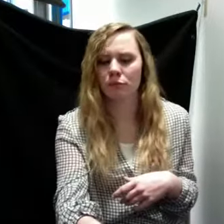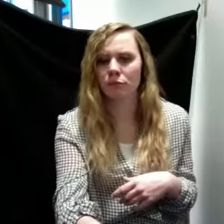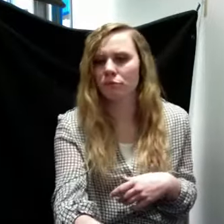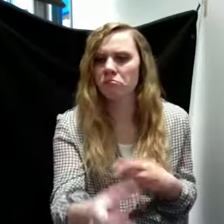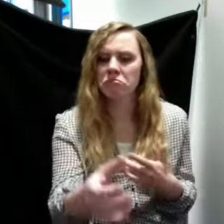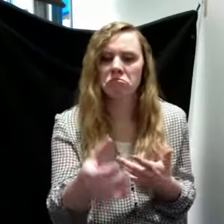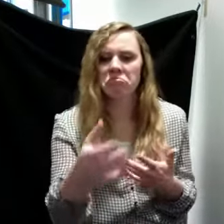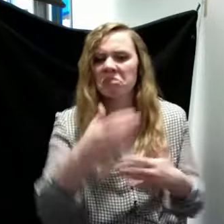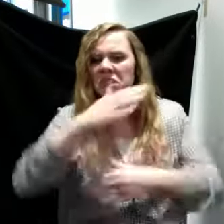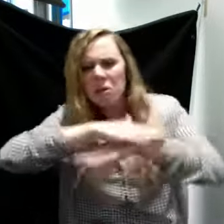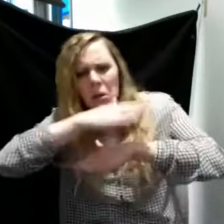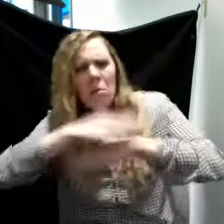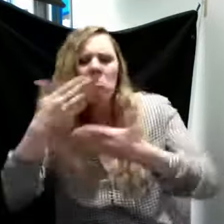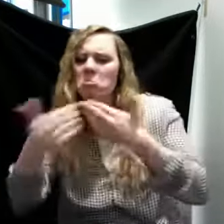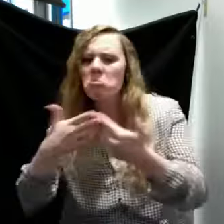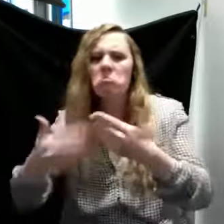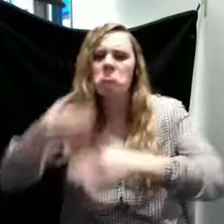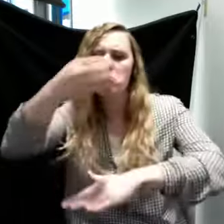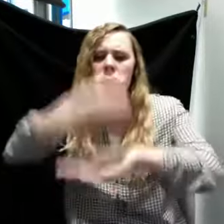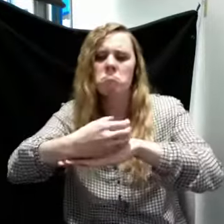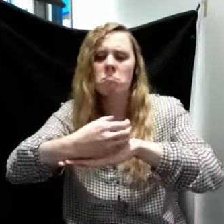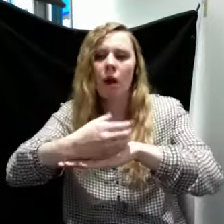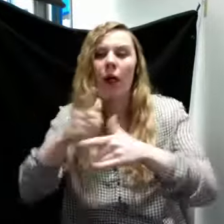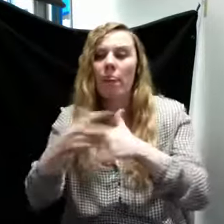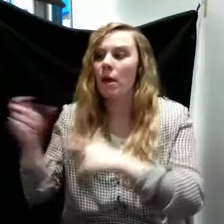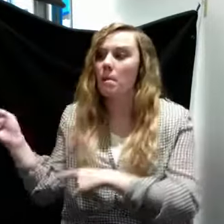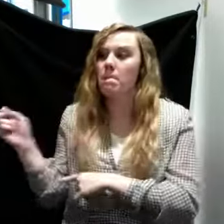a table or whatever, especially when sometimes you come back and then